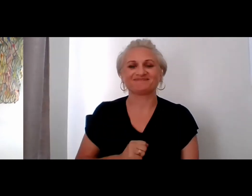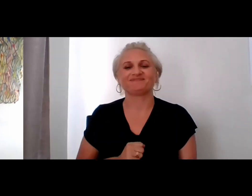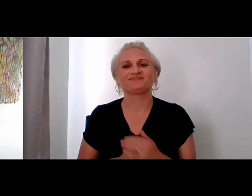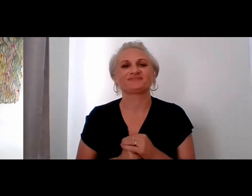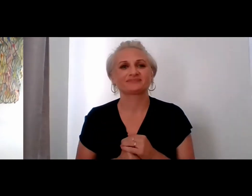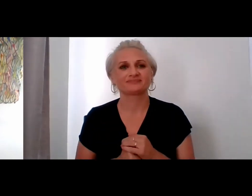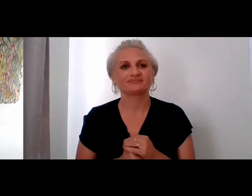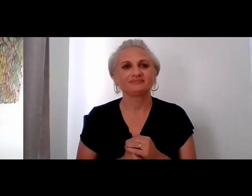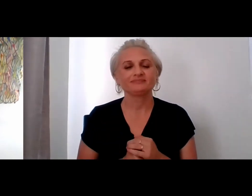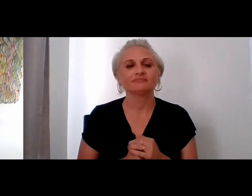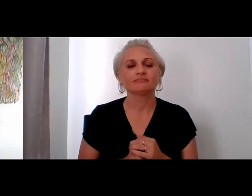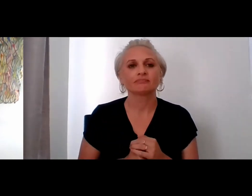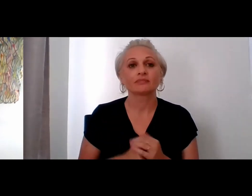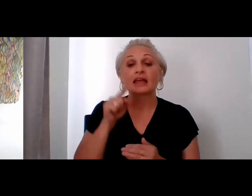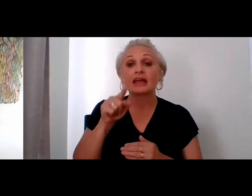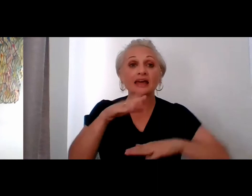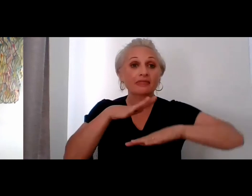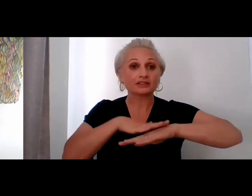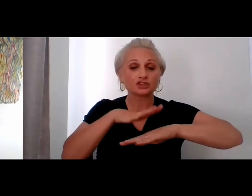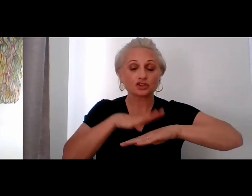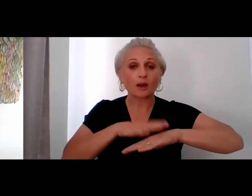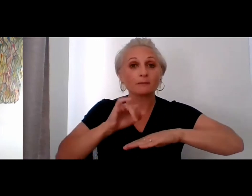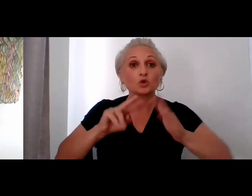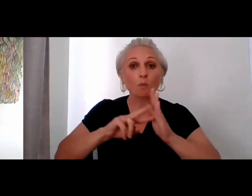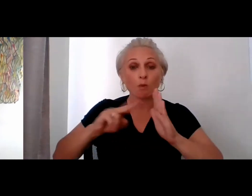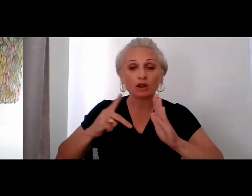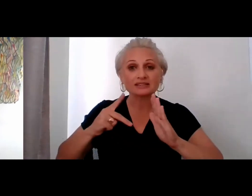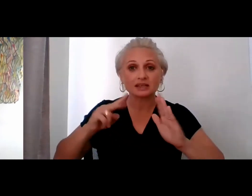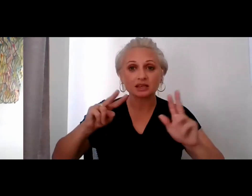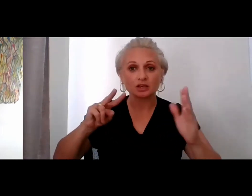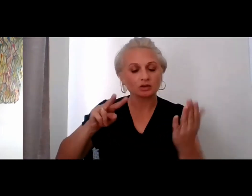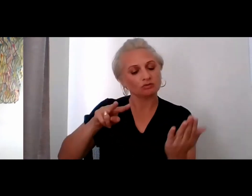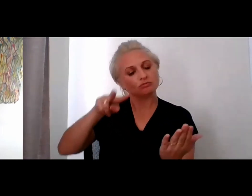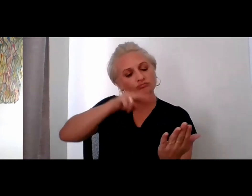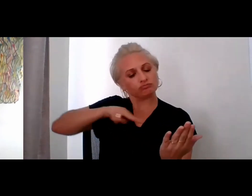Here you're going to revise your policy, get it approved, and then make it public.